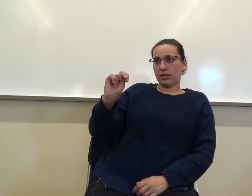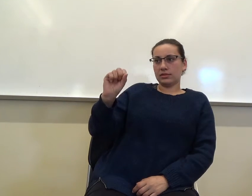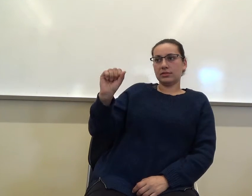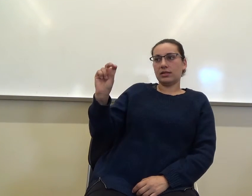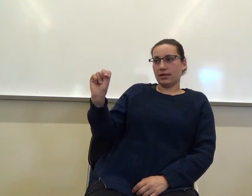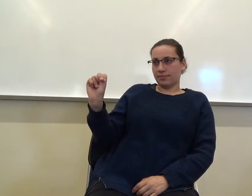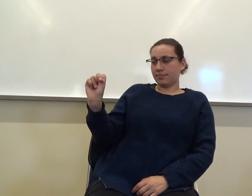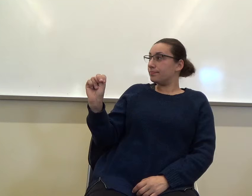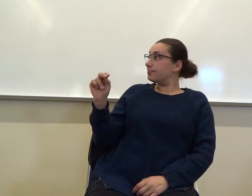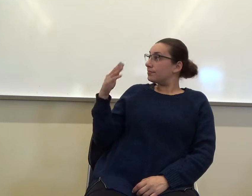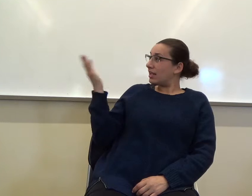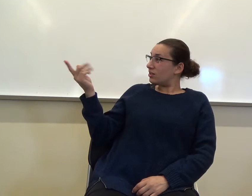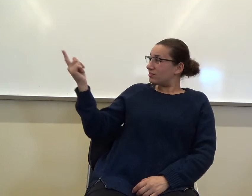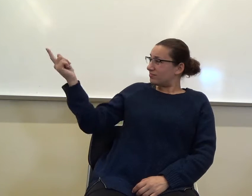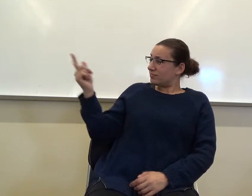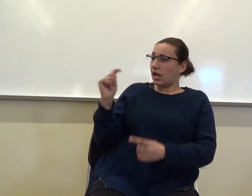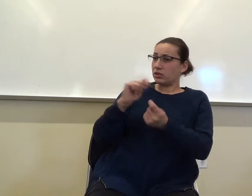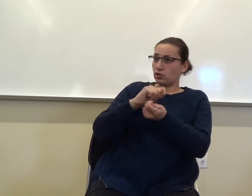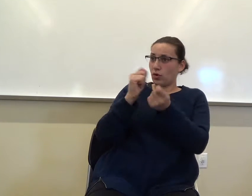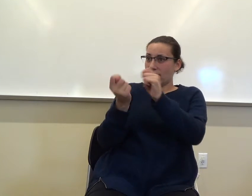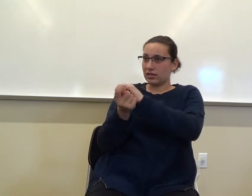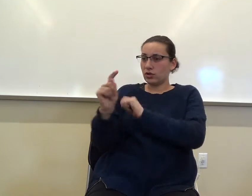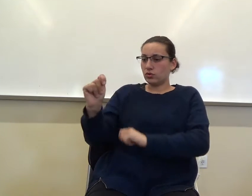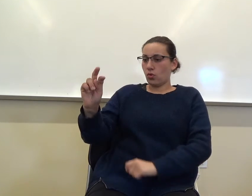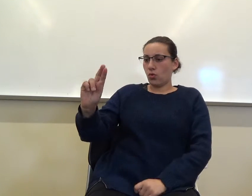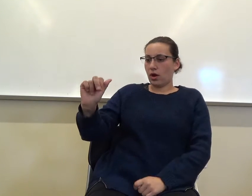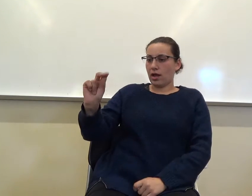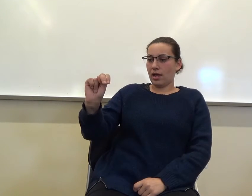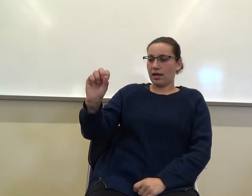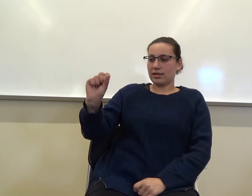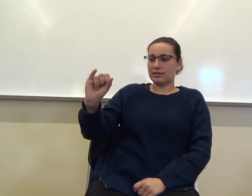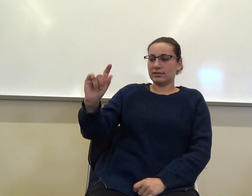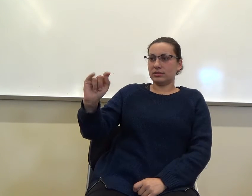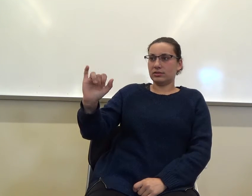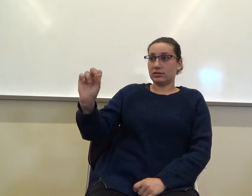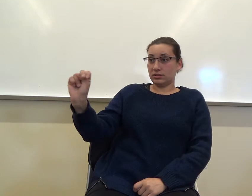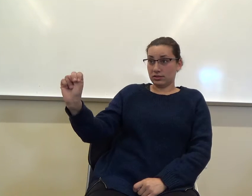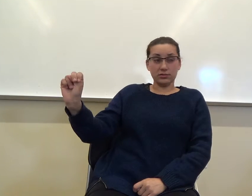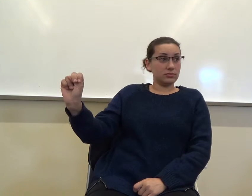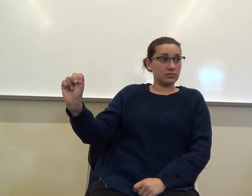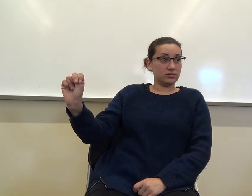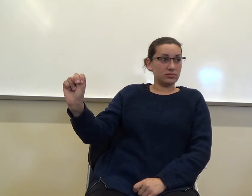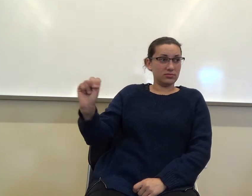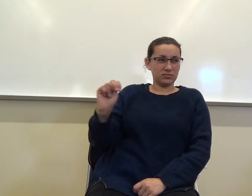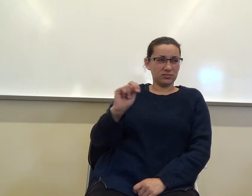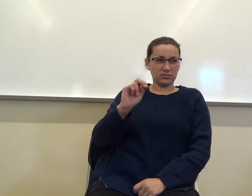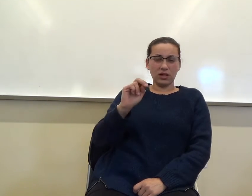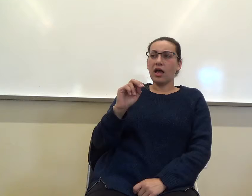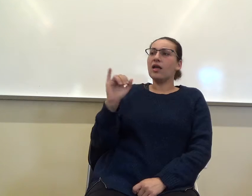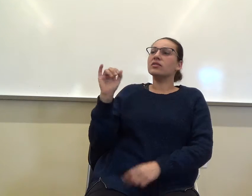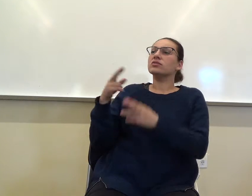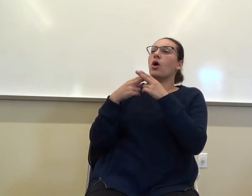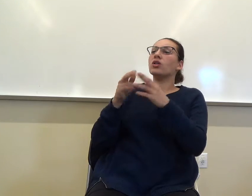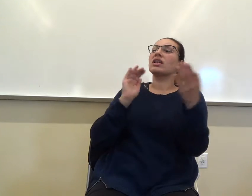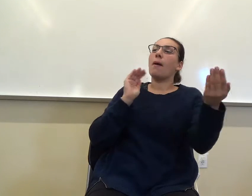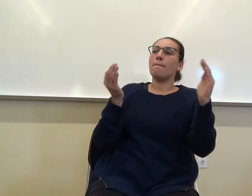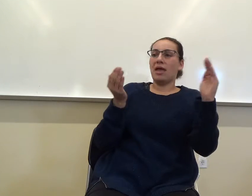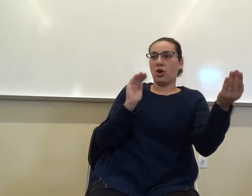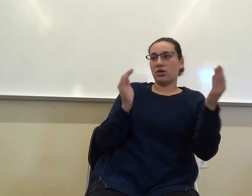really worked with so much yet. This is what's called a comparison transition, not a contrast